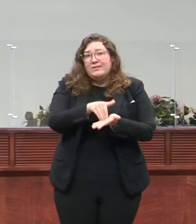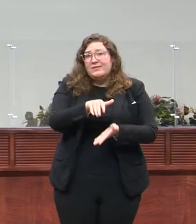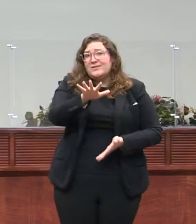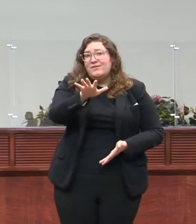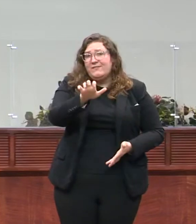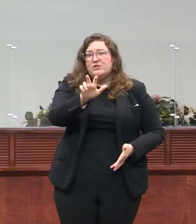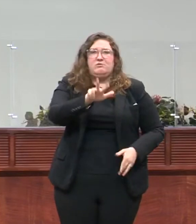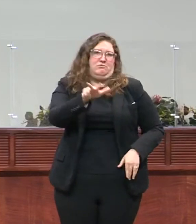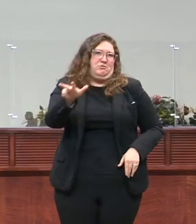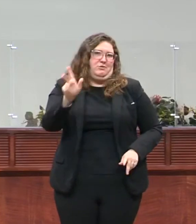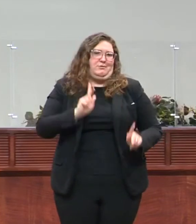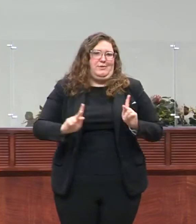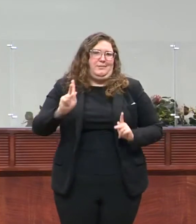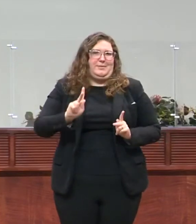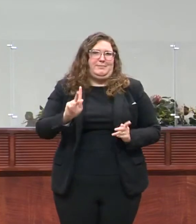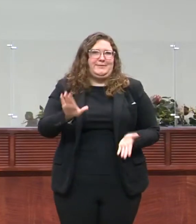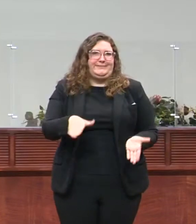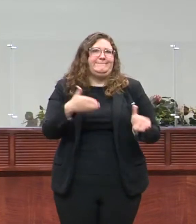1,533.